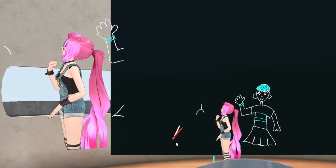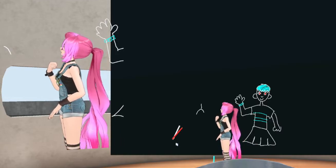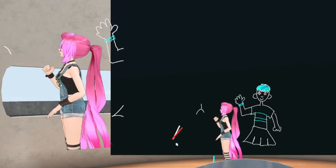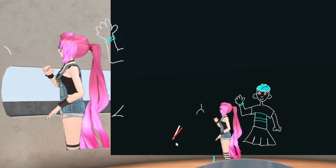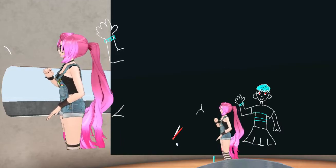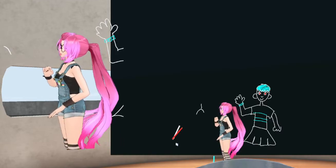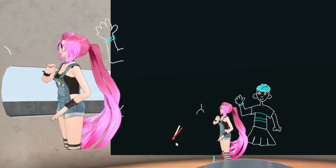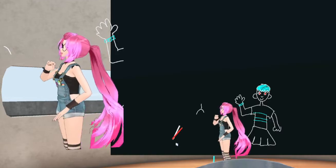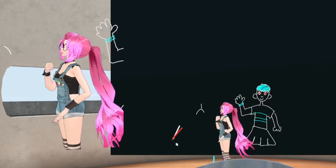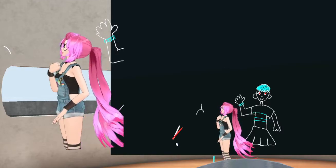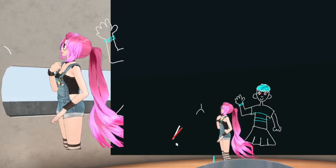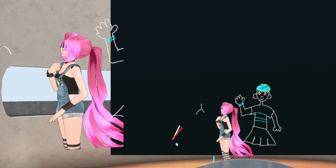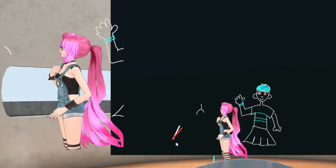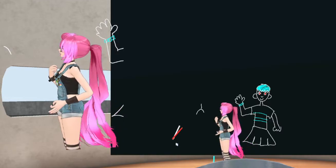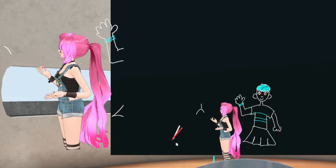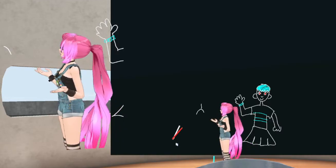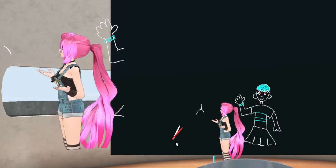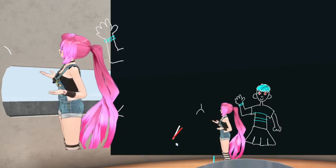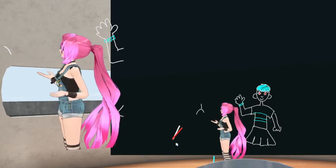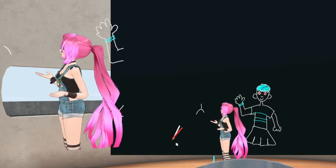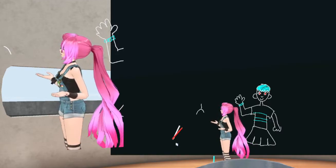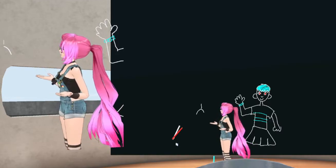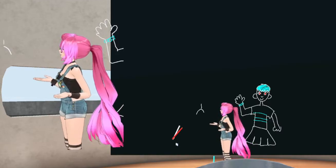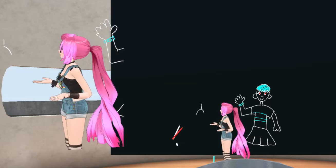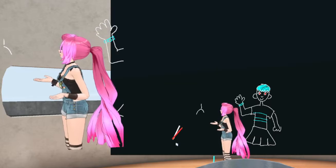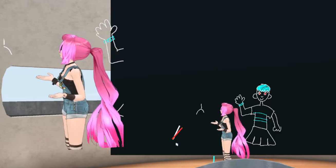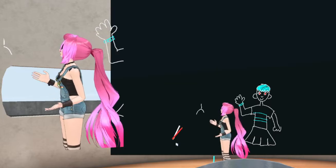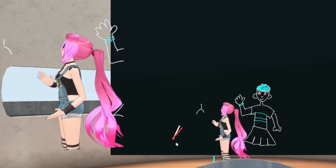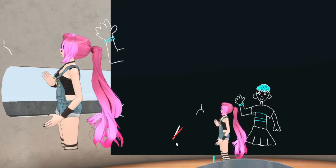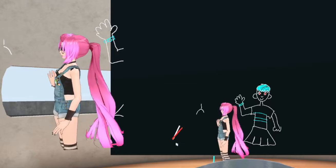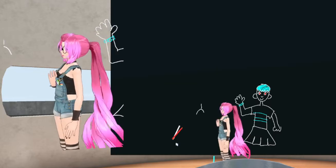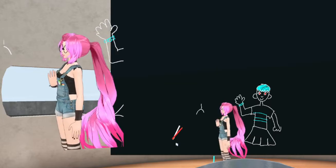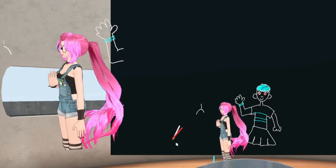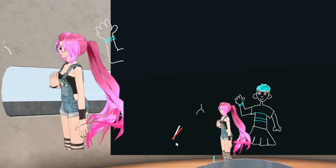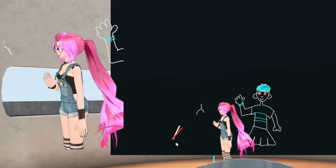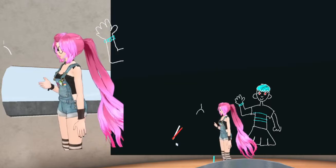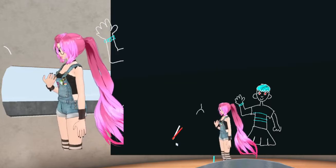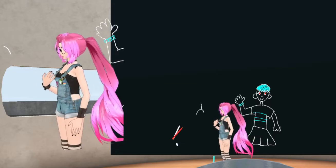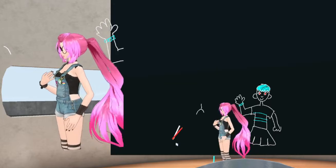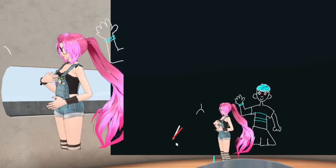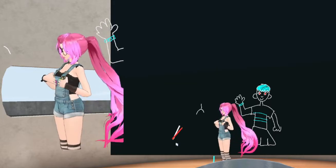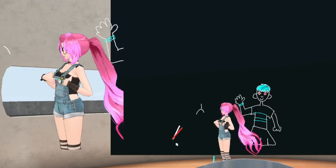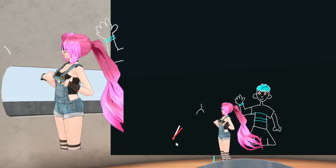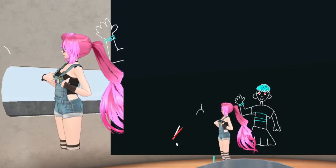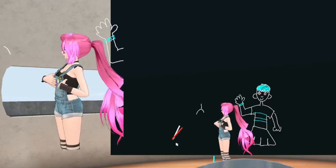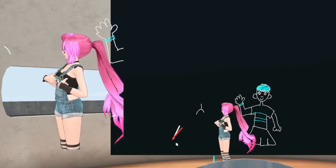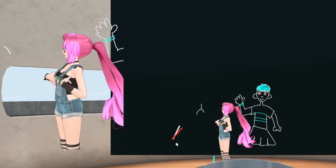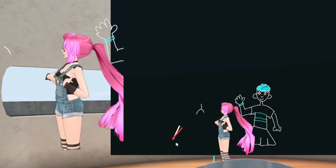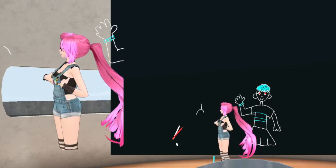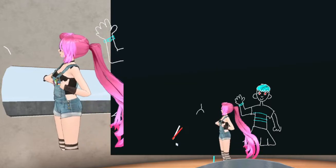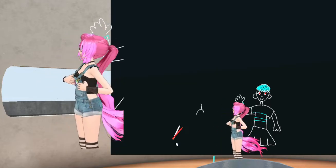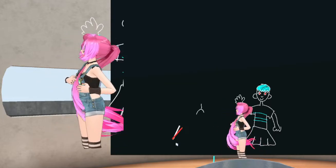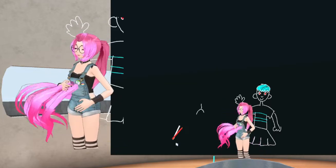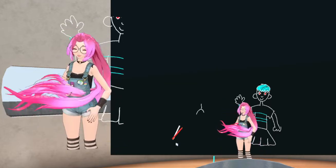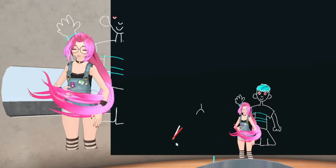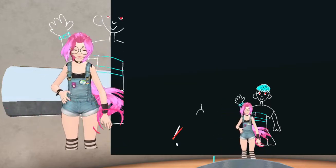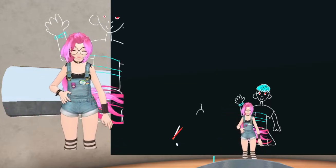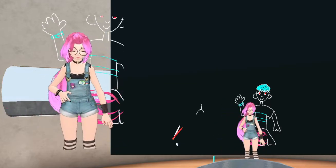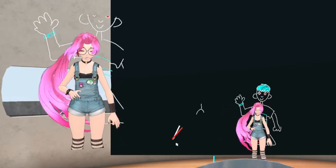voice off. I thought you were like, I'm not gonna speak. I'm like, okay, that's fine, but what's your question? Yeah, sorry. Yeah, so on the chest. Yeah.